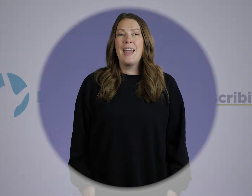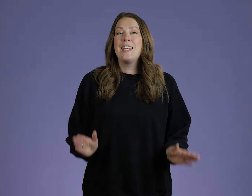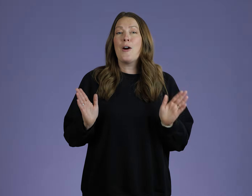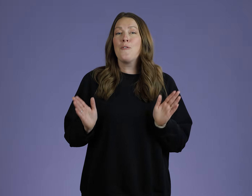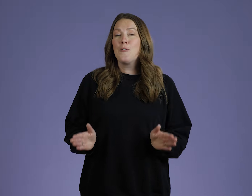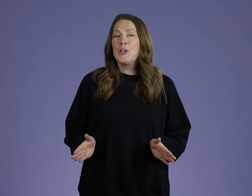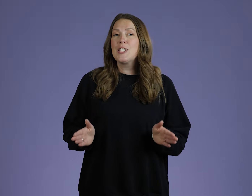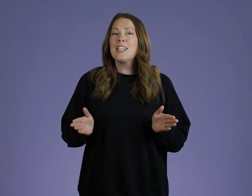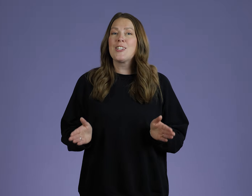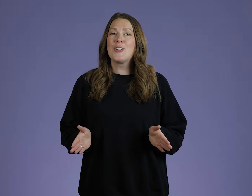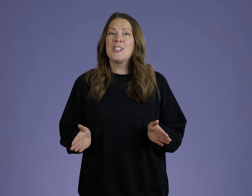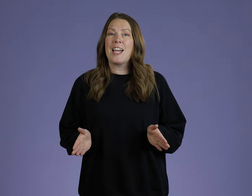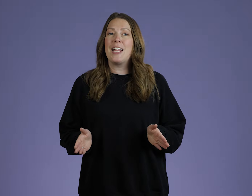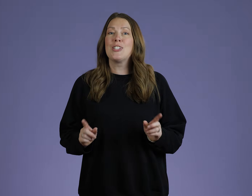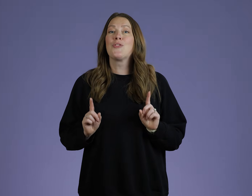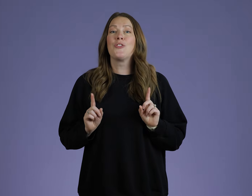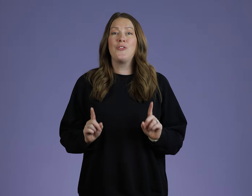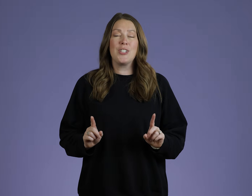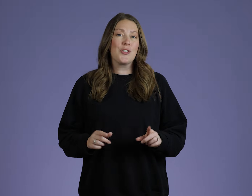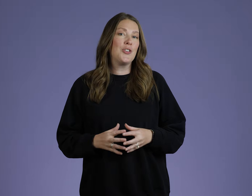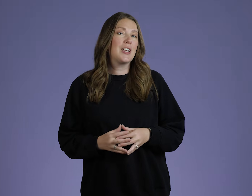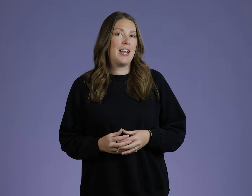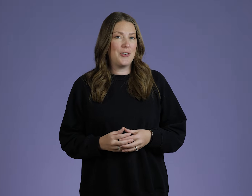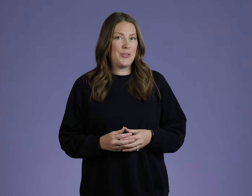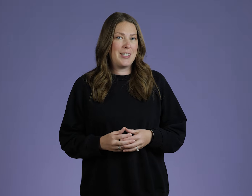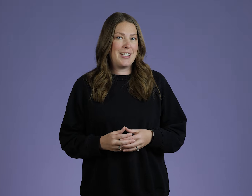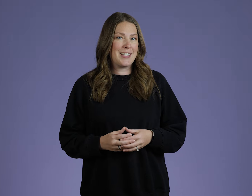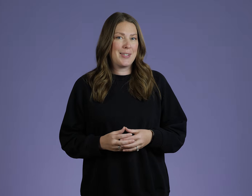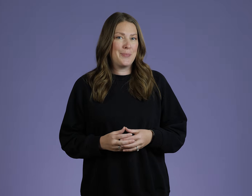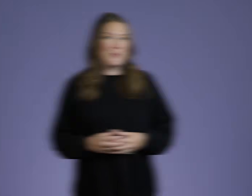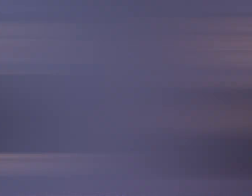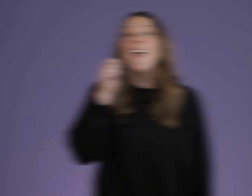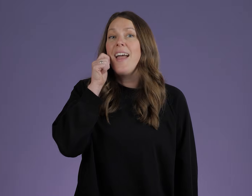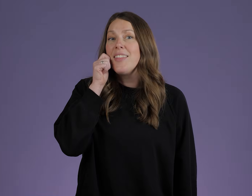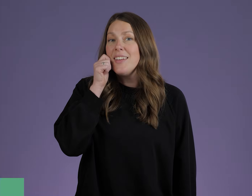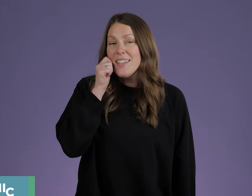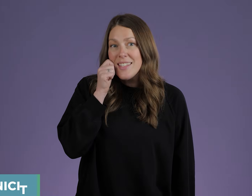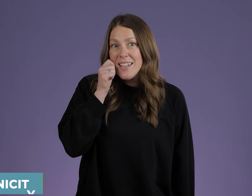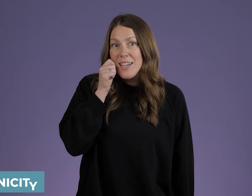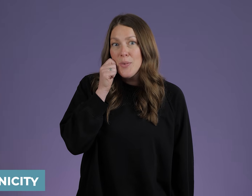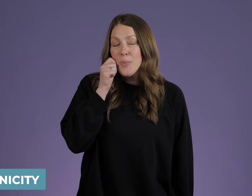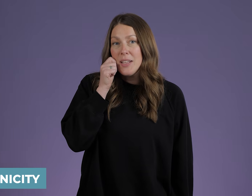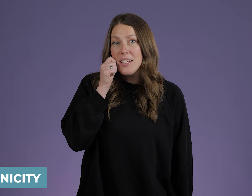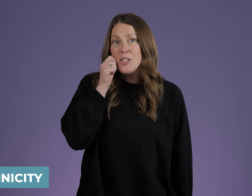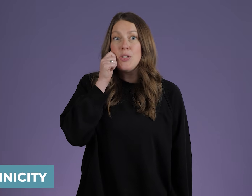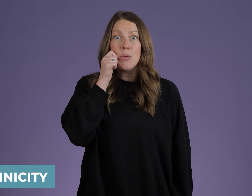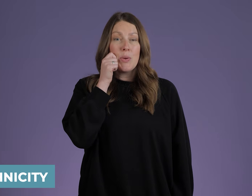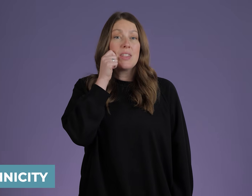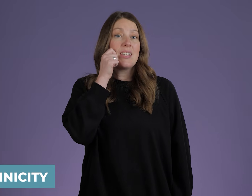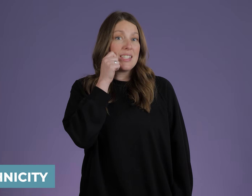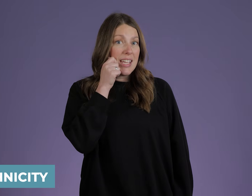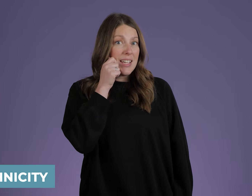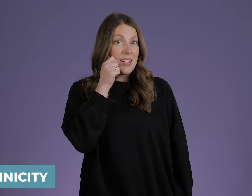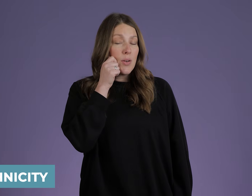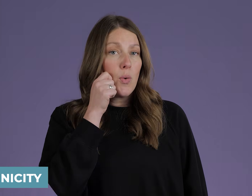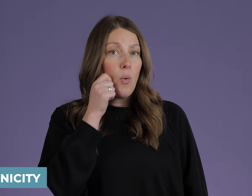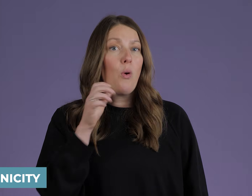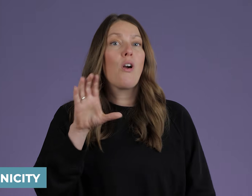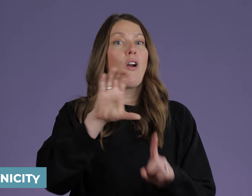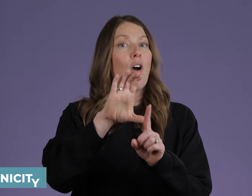Now first, let's learn signs for physical characteristics. Ethnicity related to the skin or